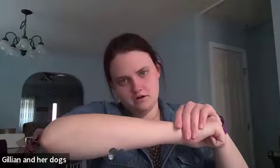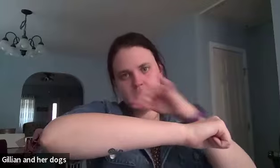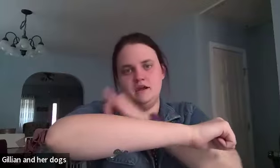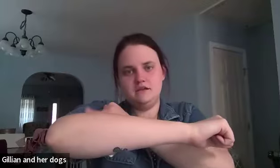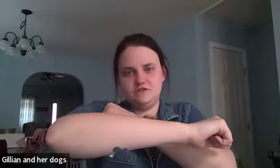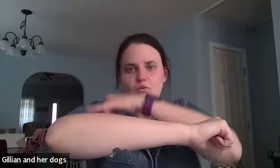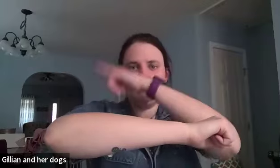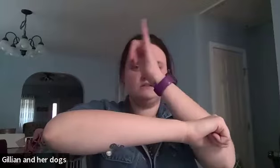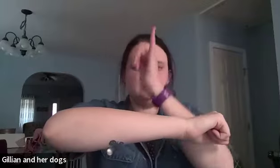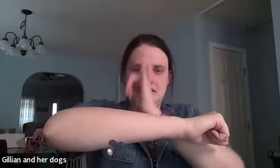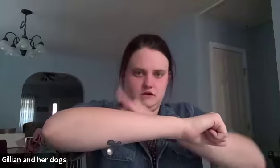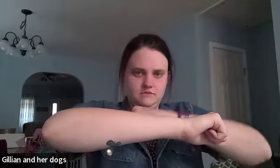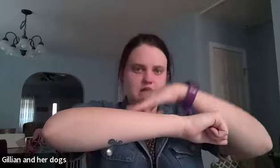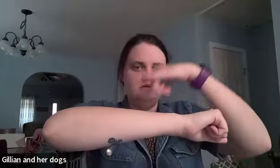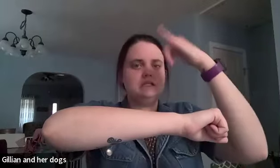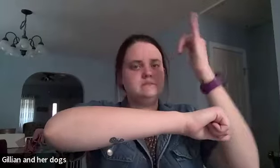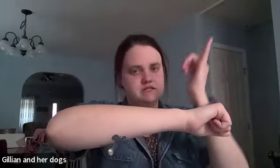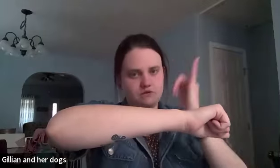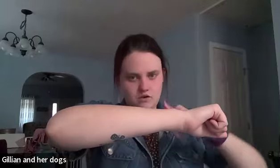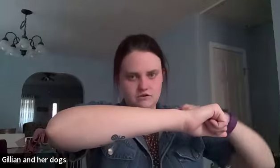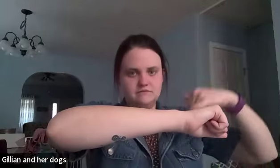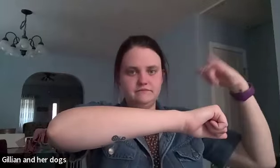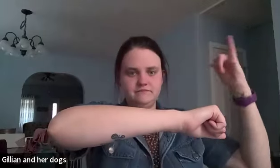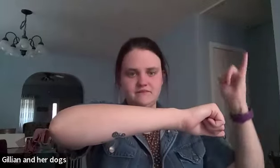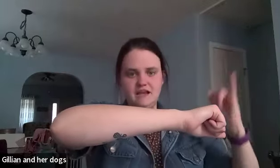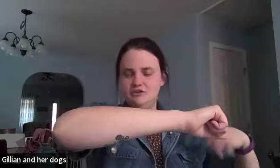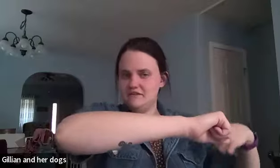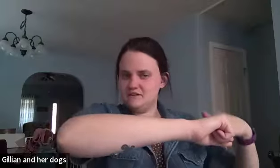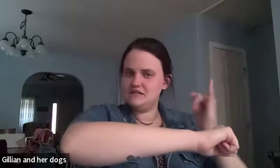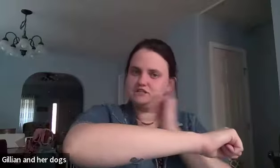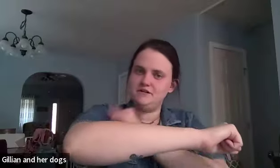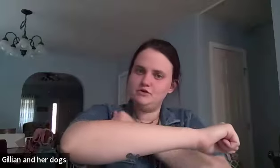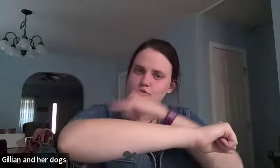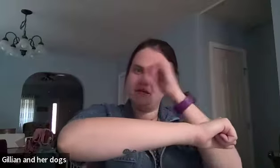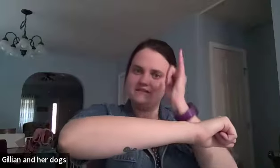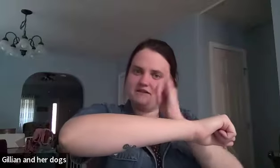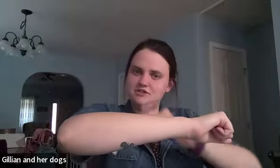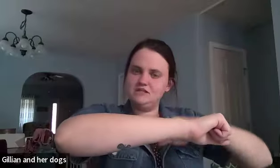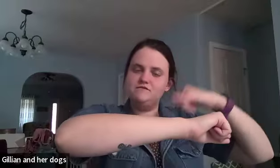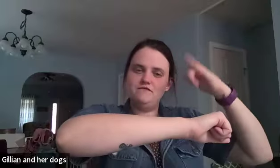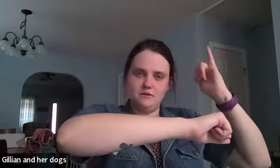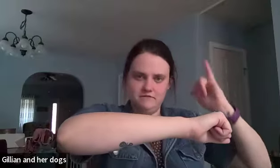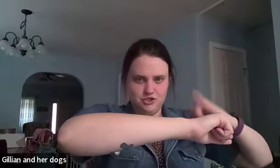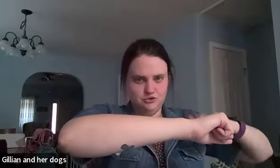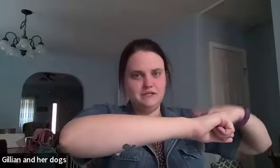water. And so the whale's tail comes out and smacks the water. I do think this one's actually very cool because of that visual. It's very